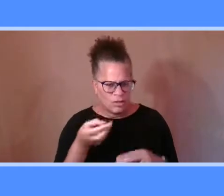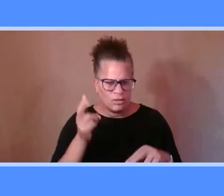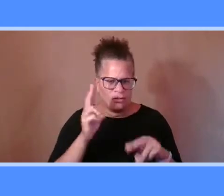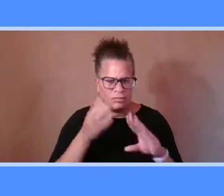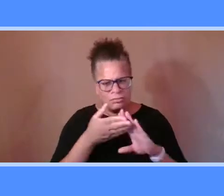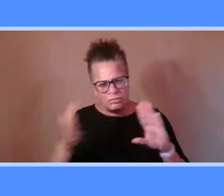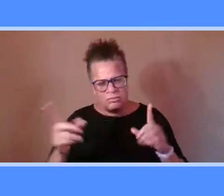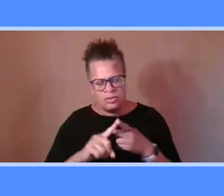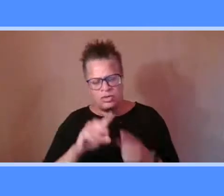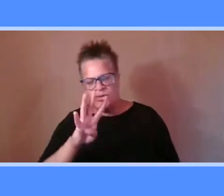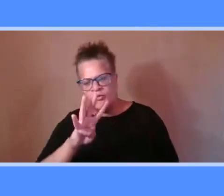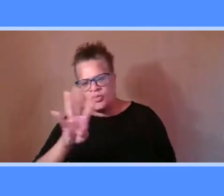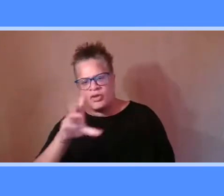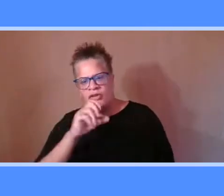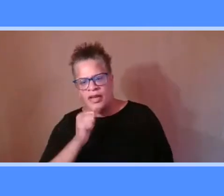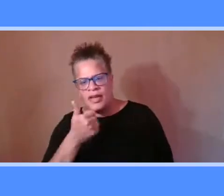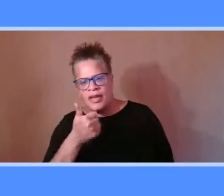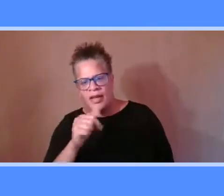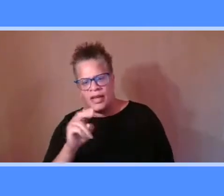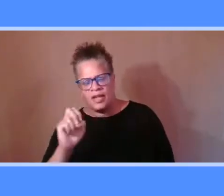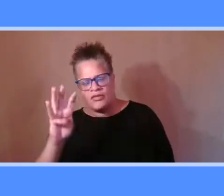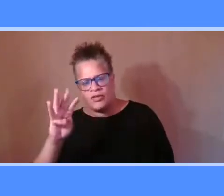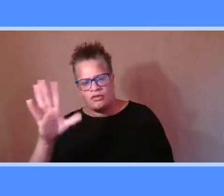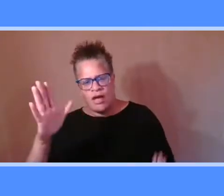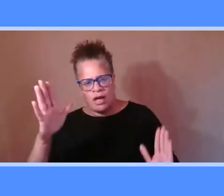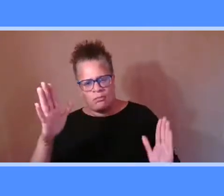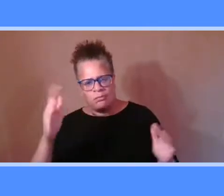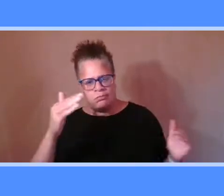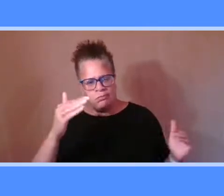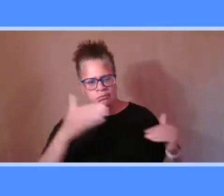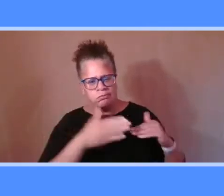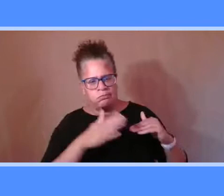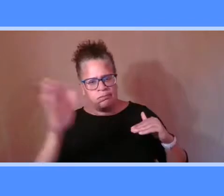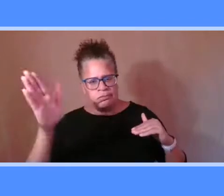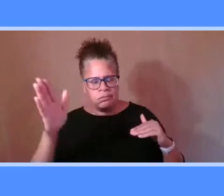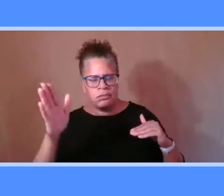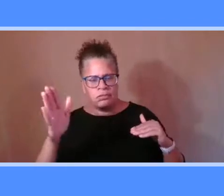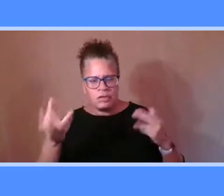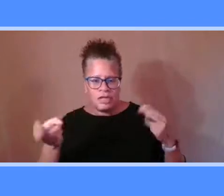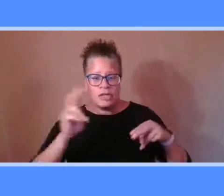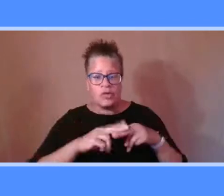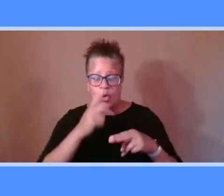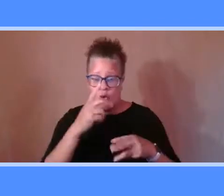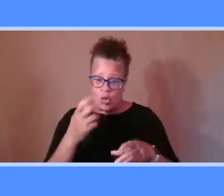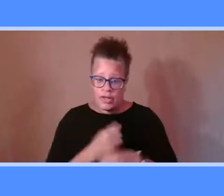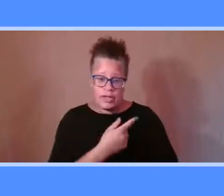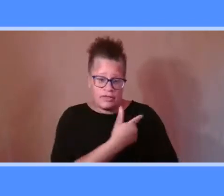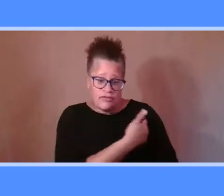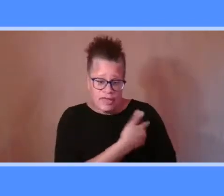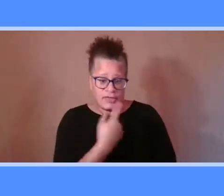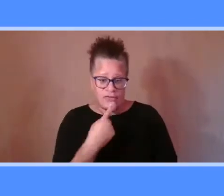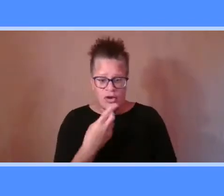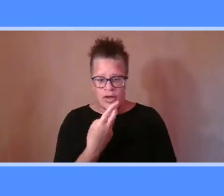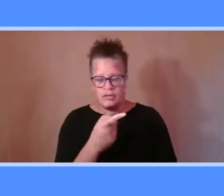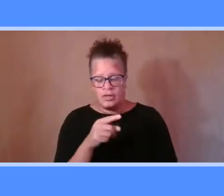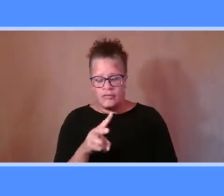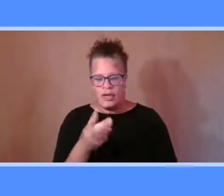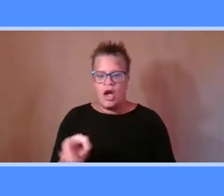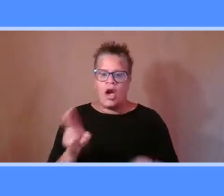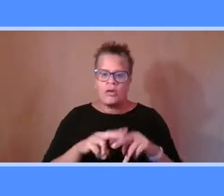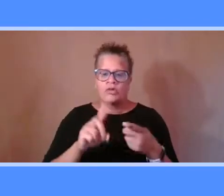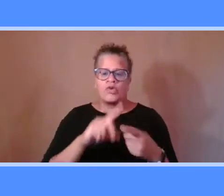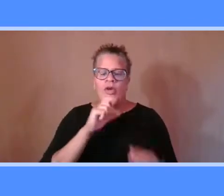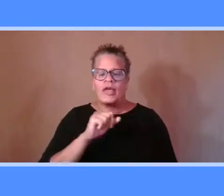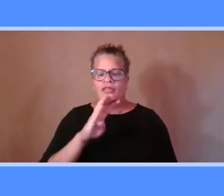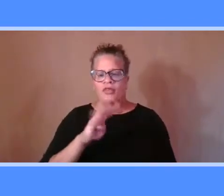45. The upper category of who can get the HPV vaccine has actually increased to 45. So I'm actually